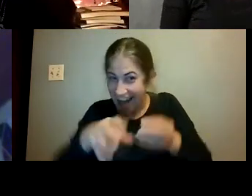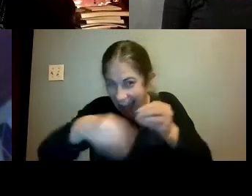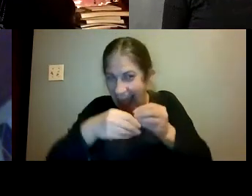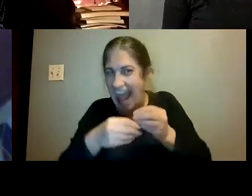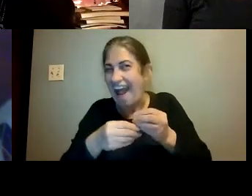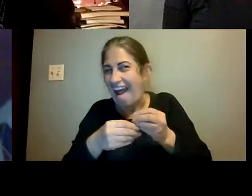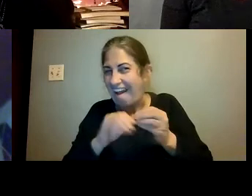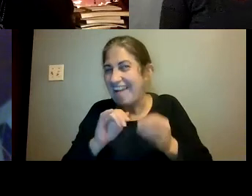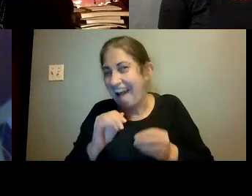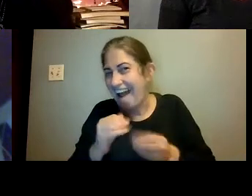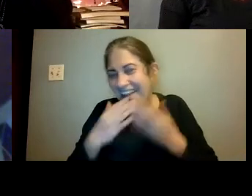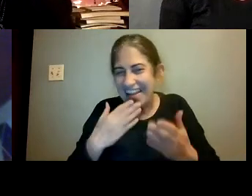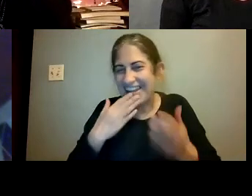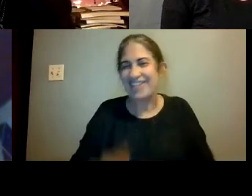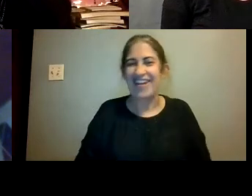sharing.